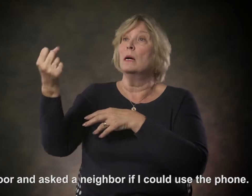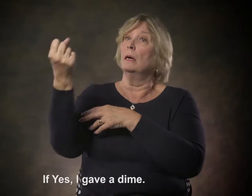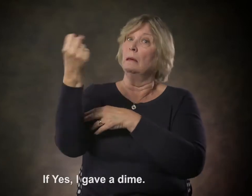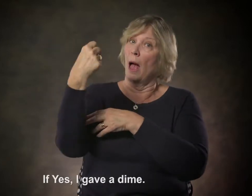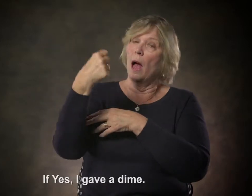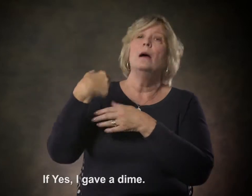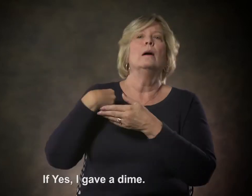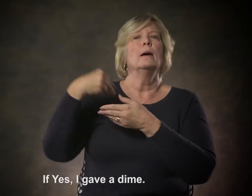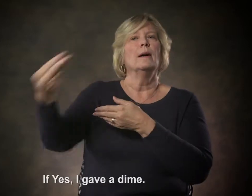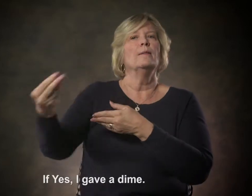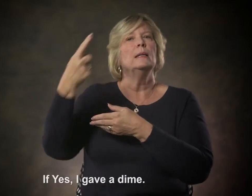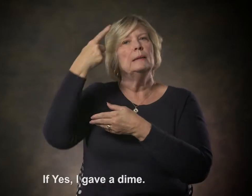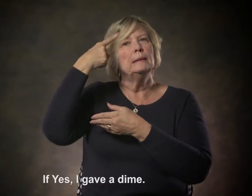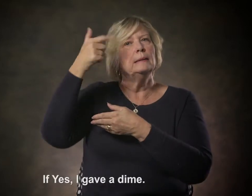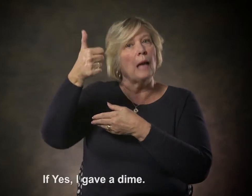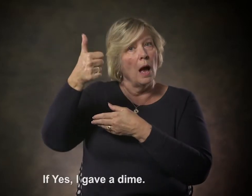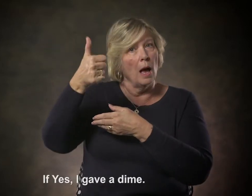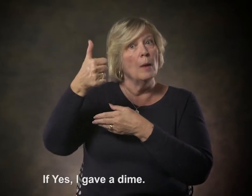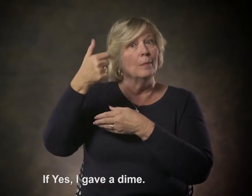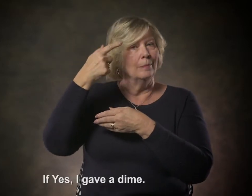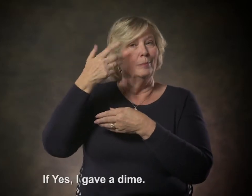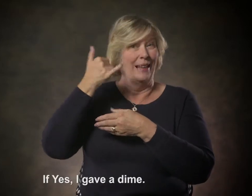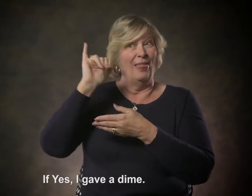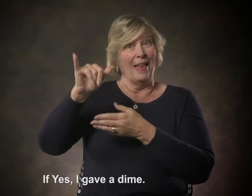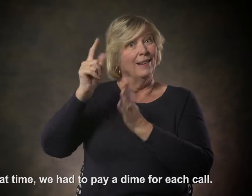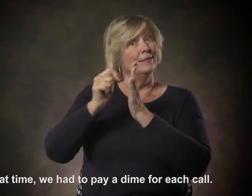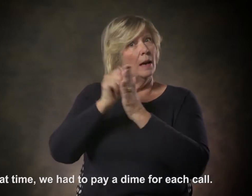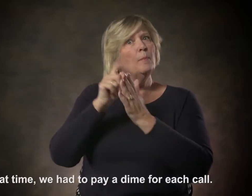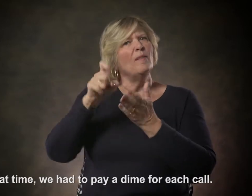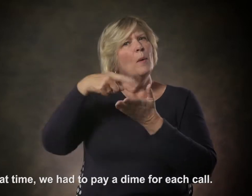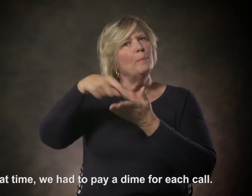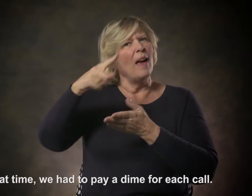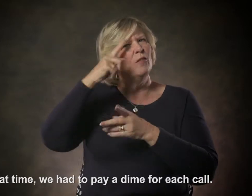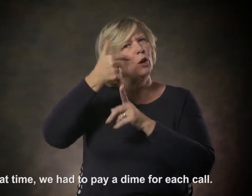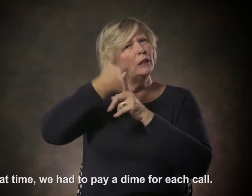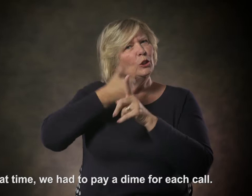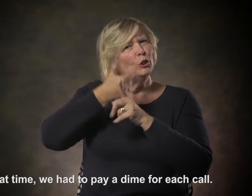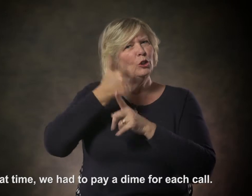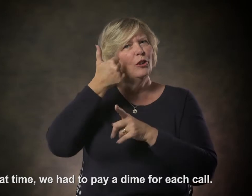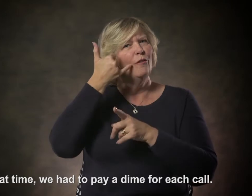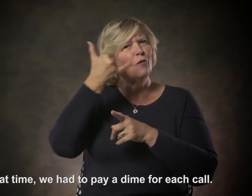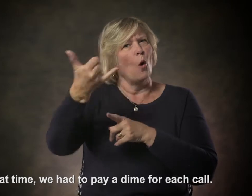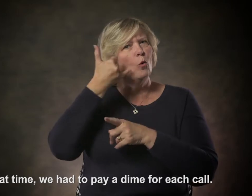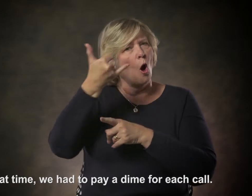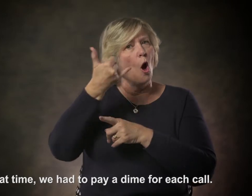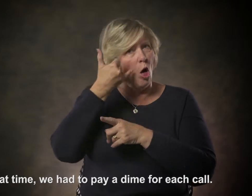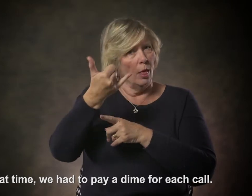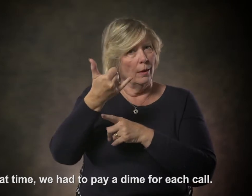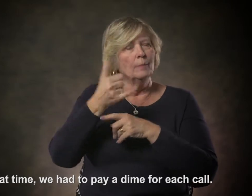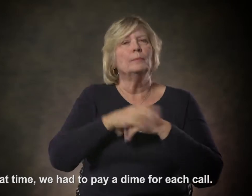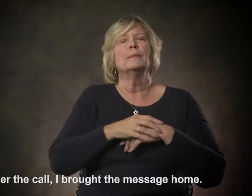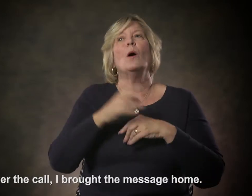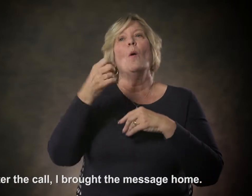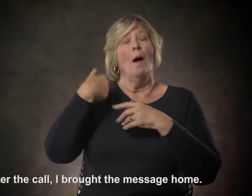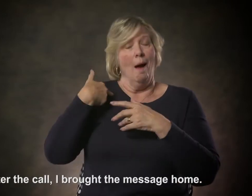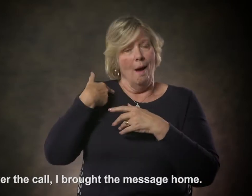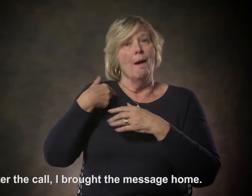If yes, I gave a dime. At that time, we had to pay a dime for each call. After the call,